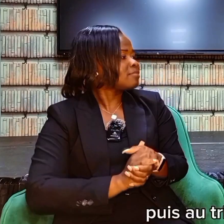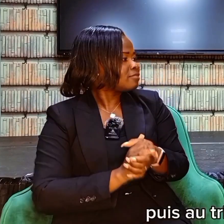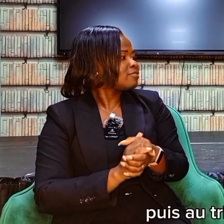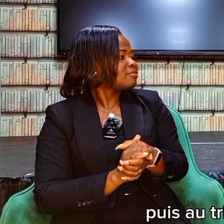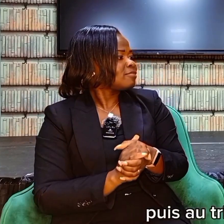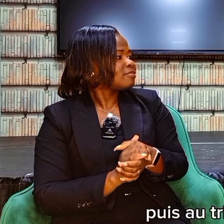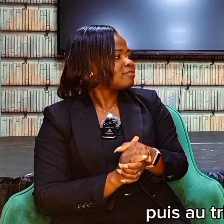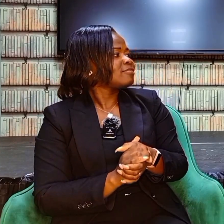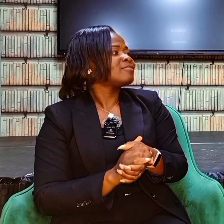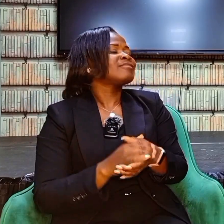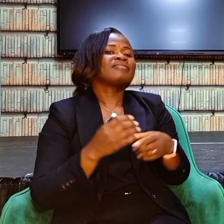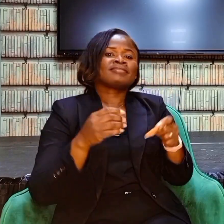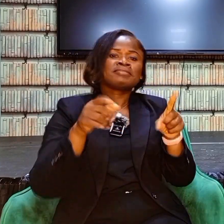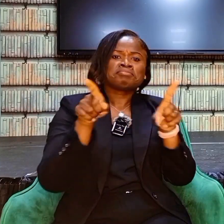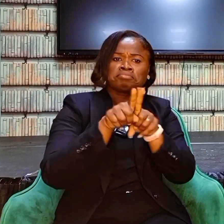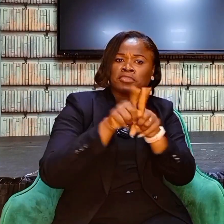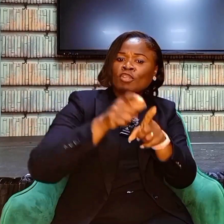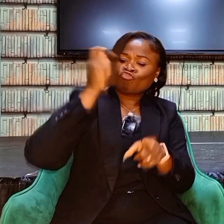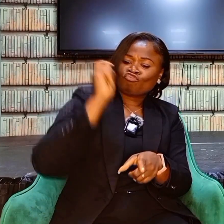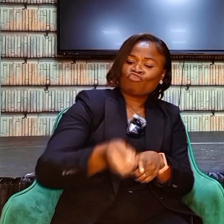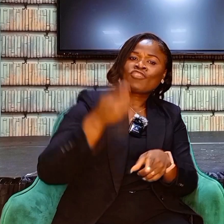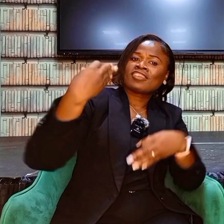Then in courts of law.